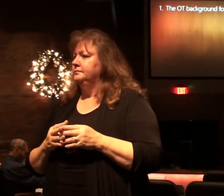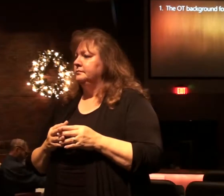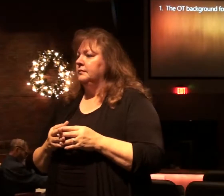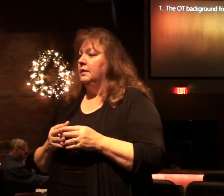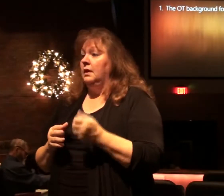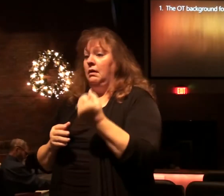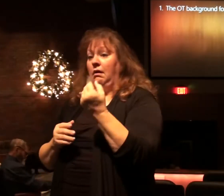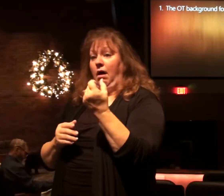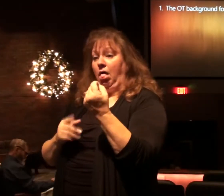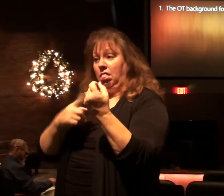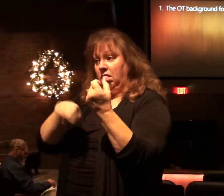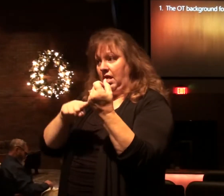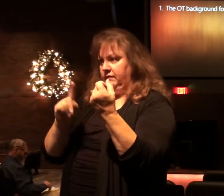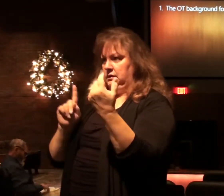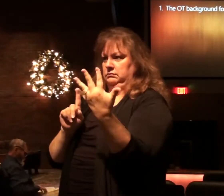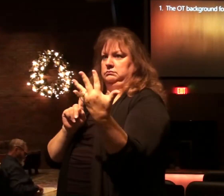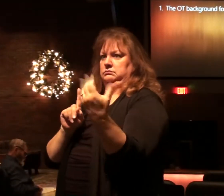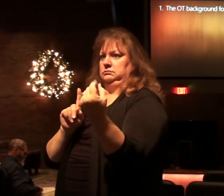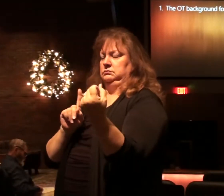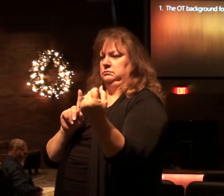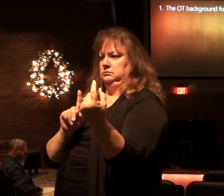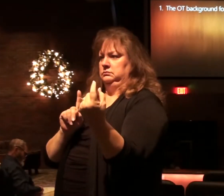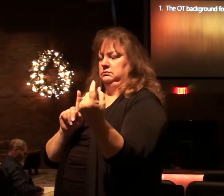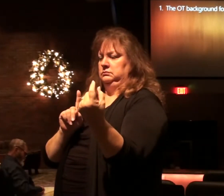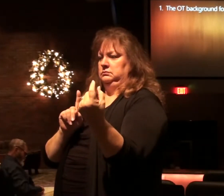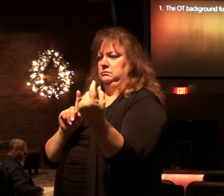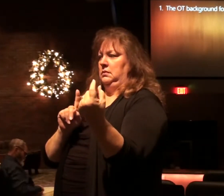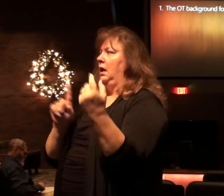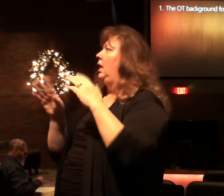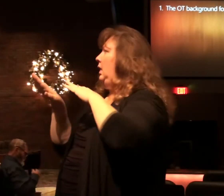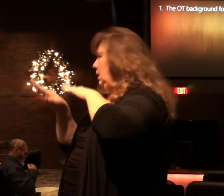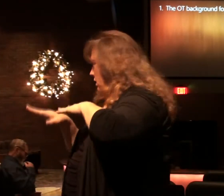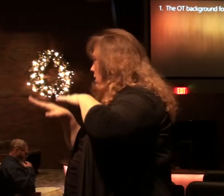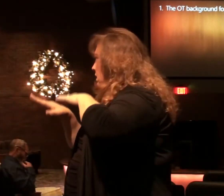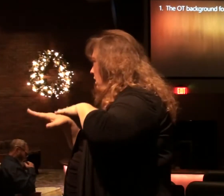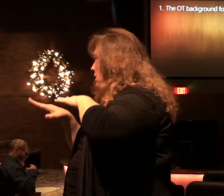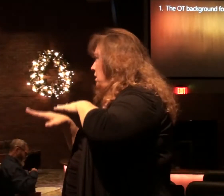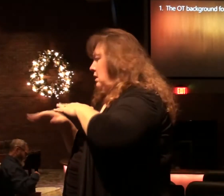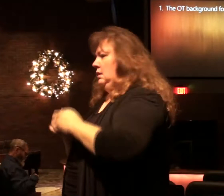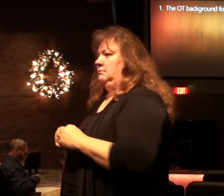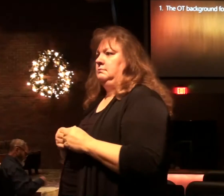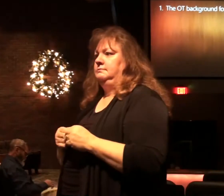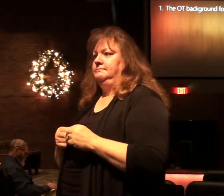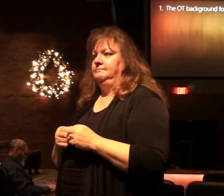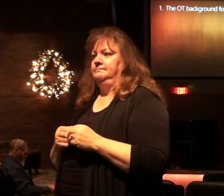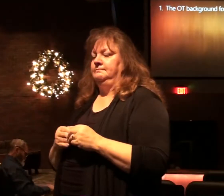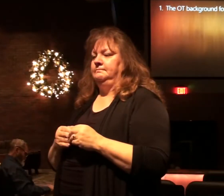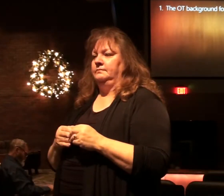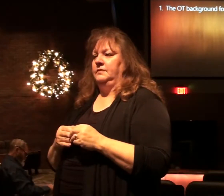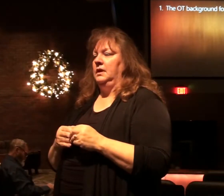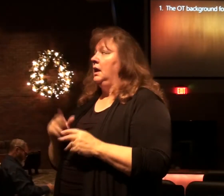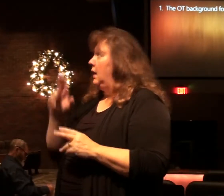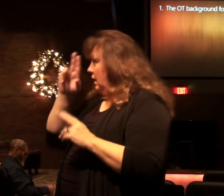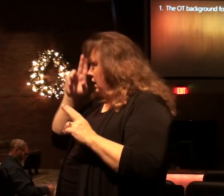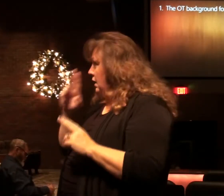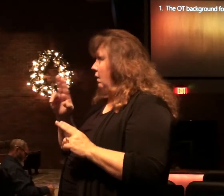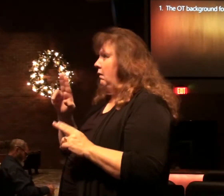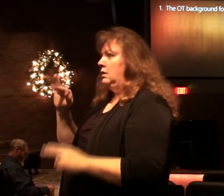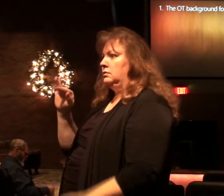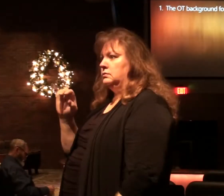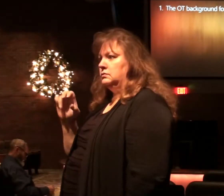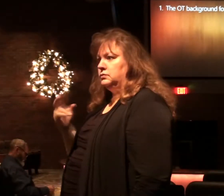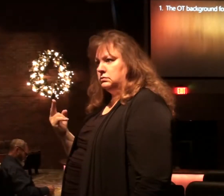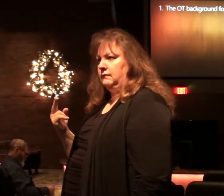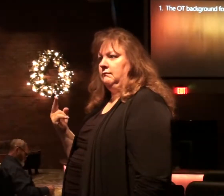The 11 brothers and Joseph. And the 11 brothers will bow down and honor